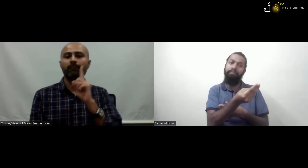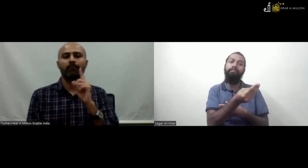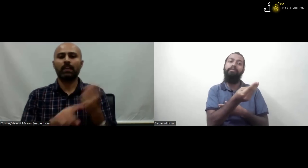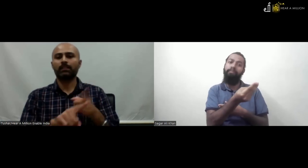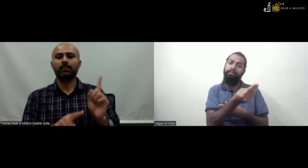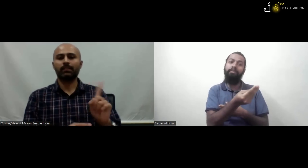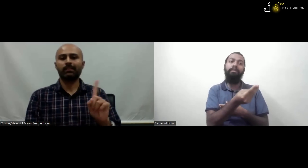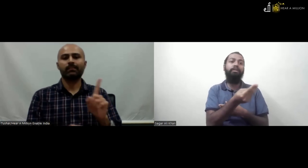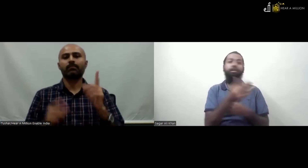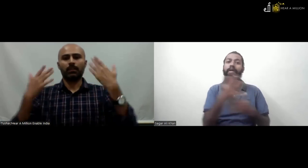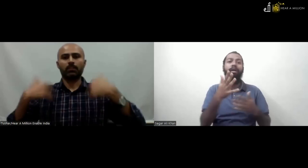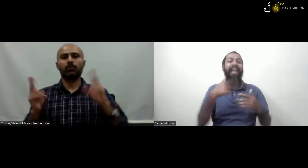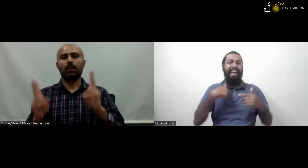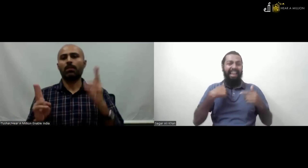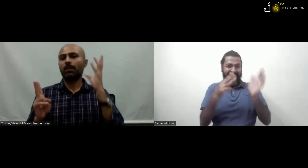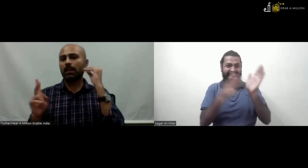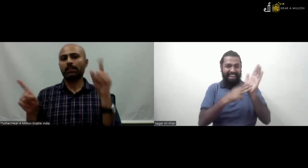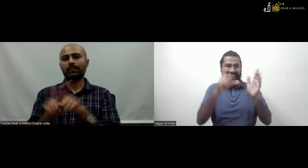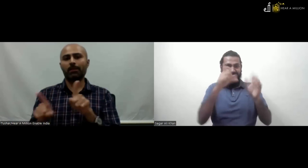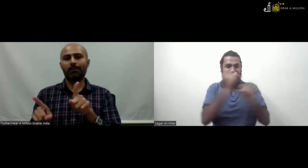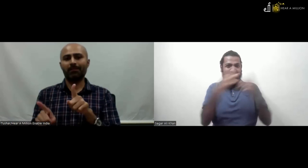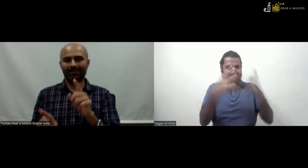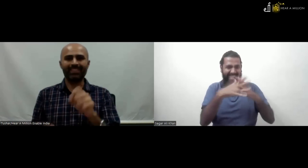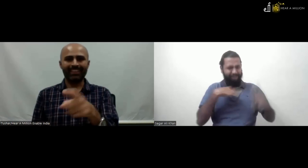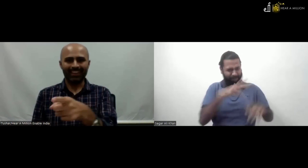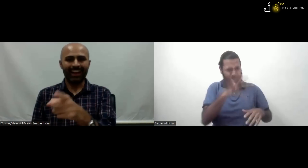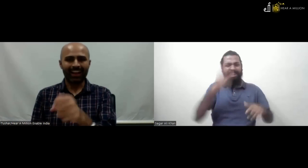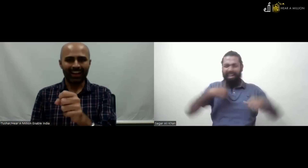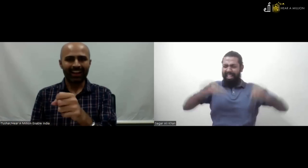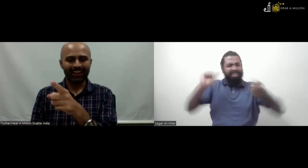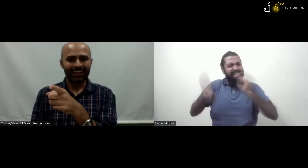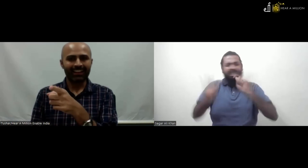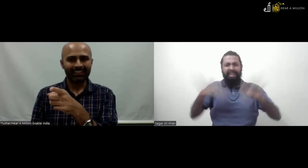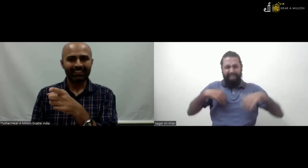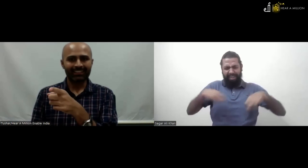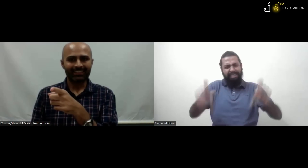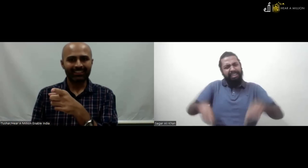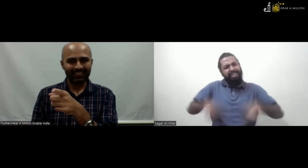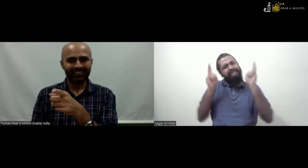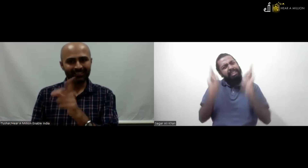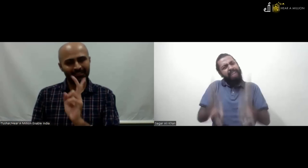so adapted or customized vehicle.